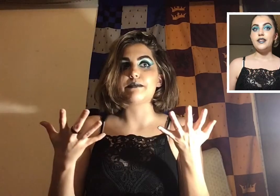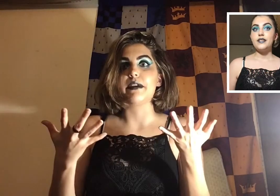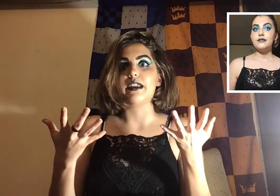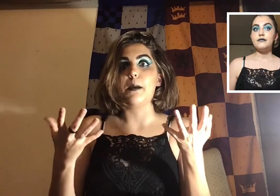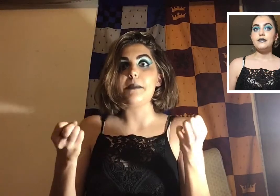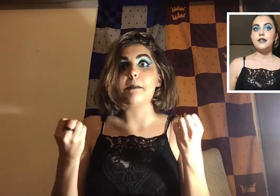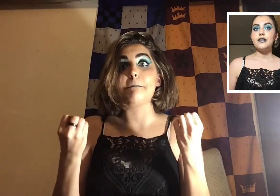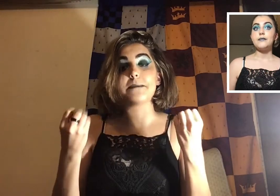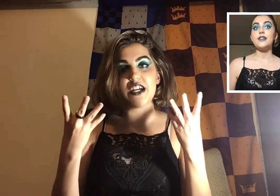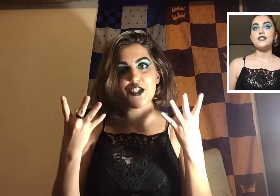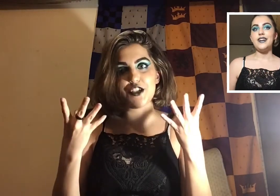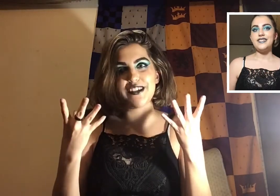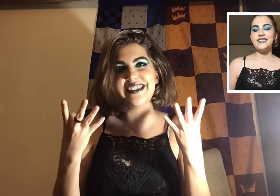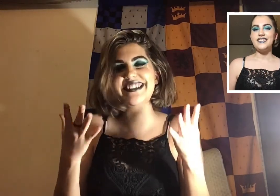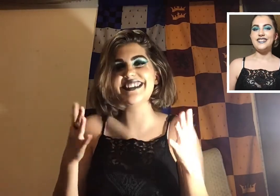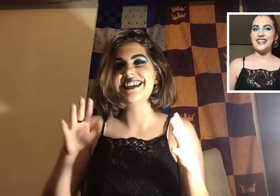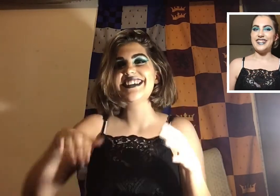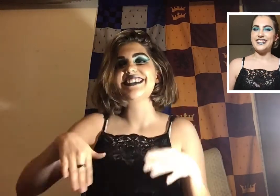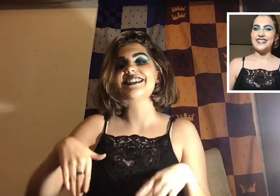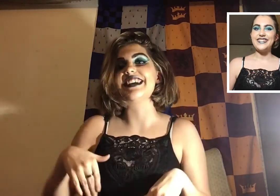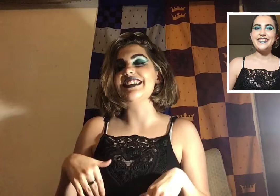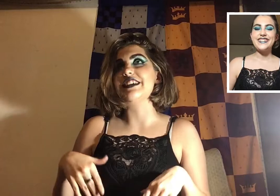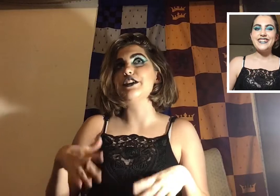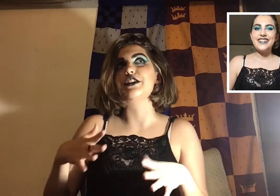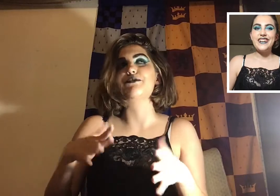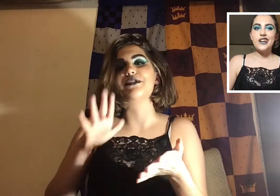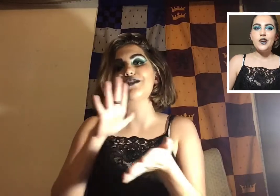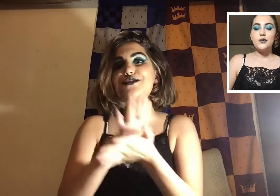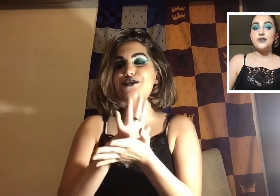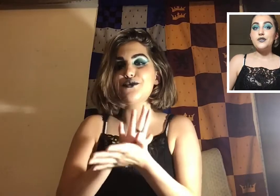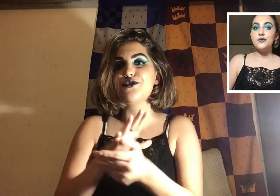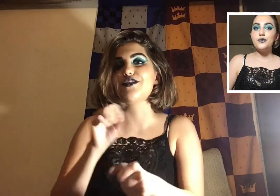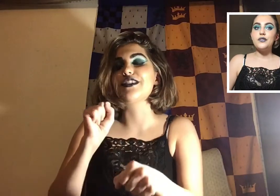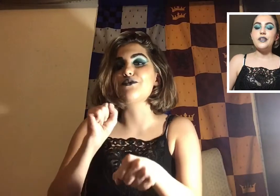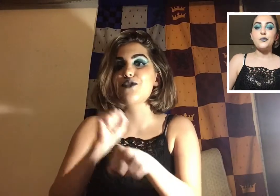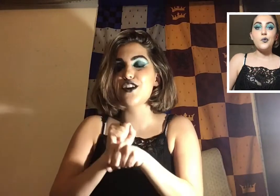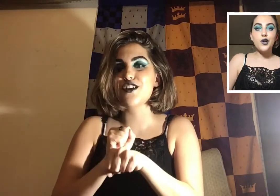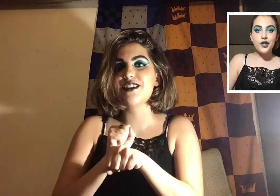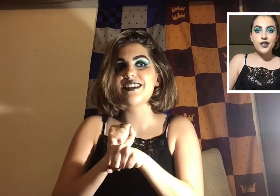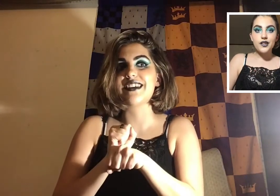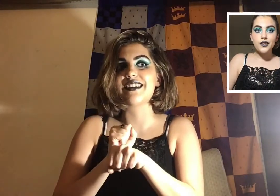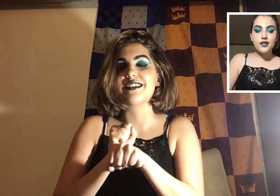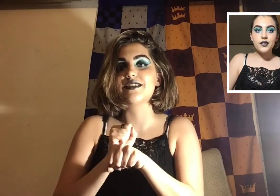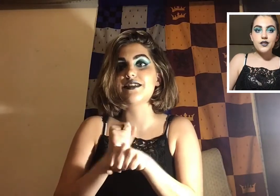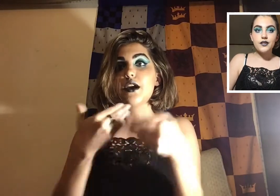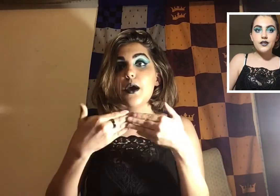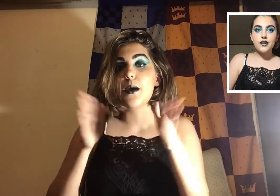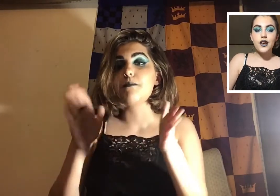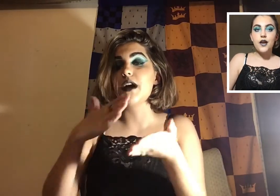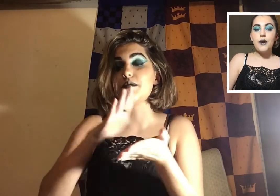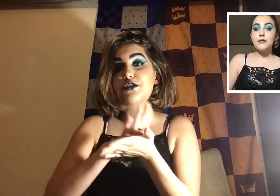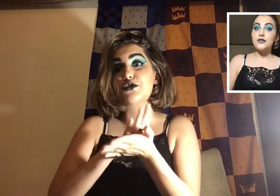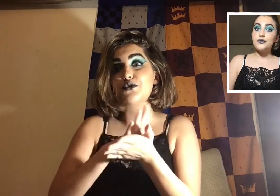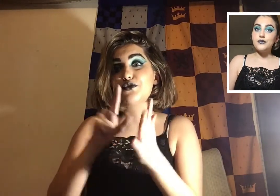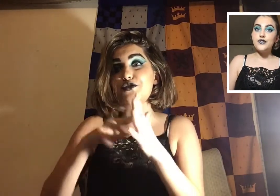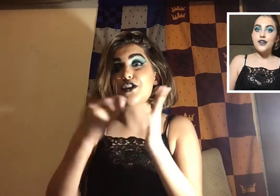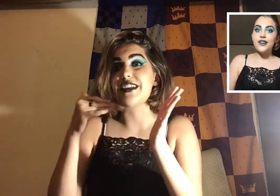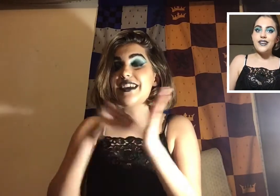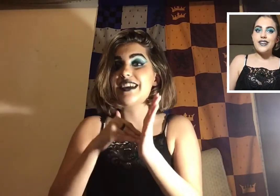everything's been a lot lately. With school and work, public schools starting